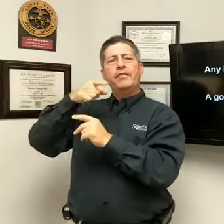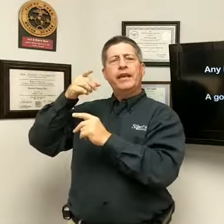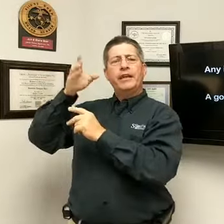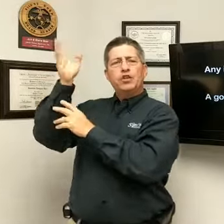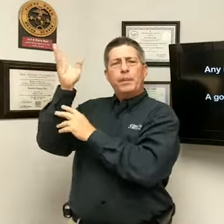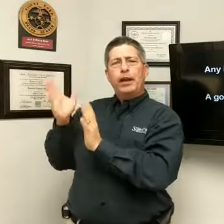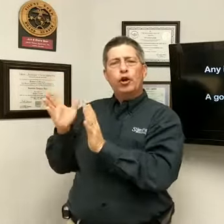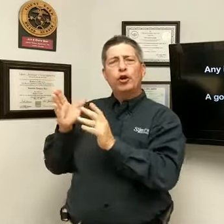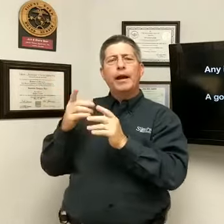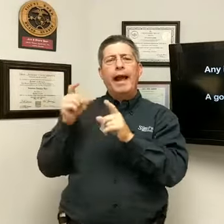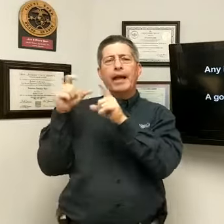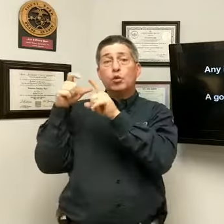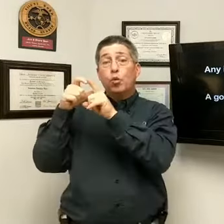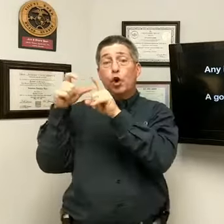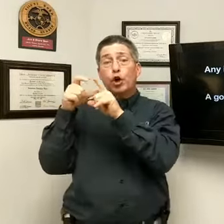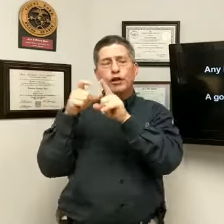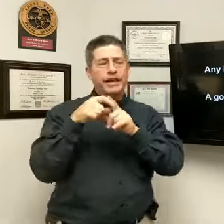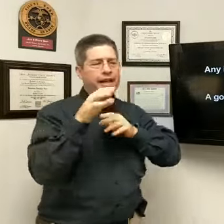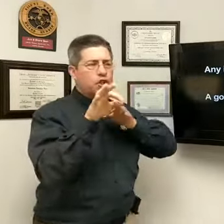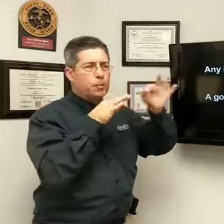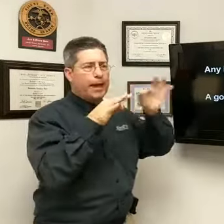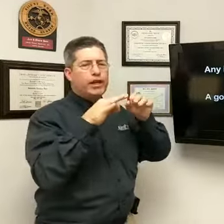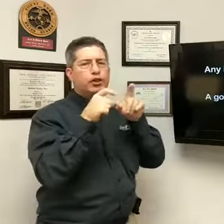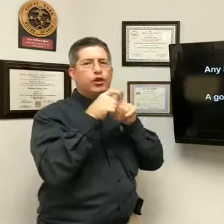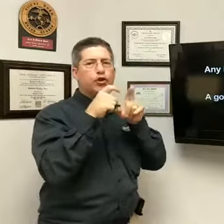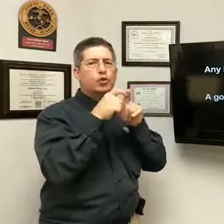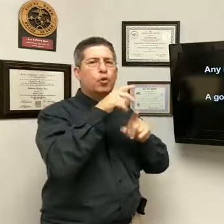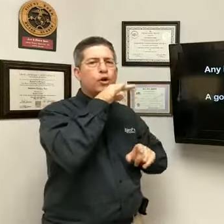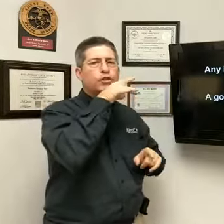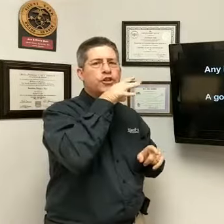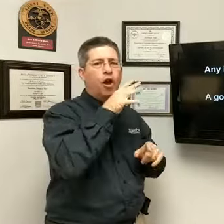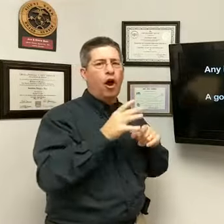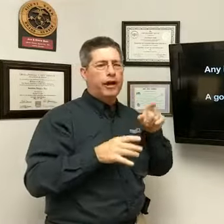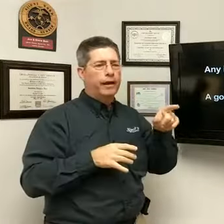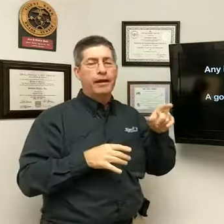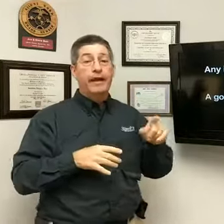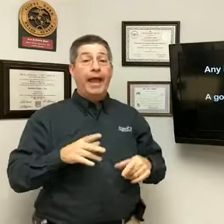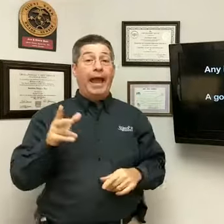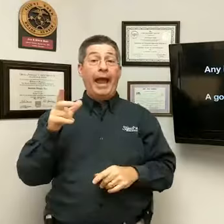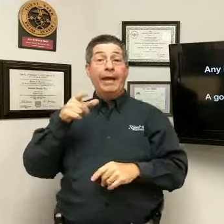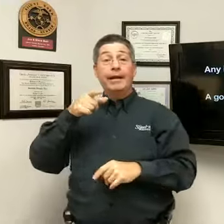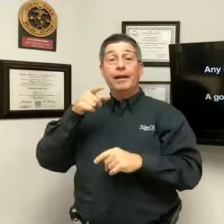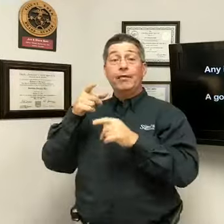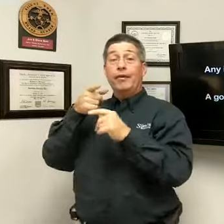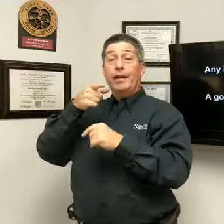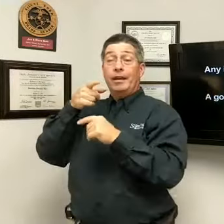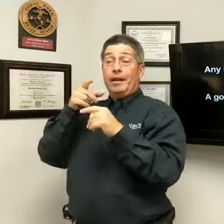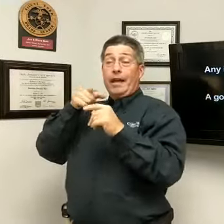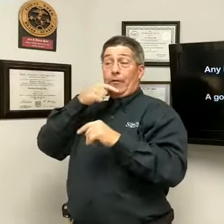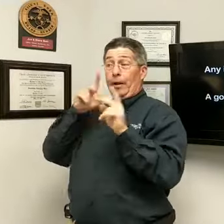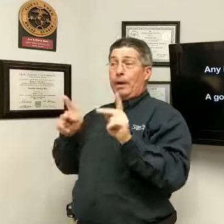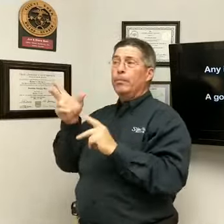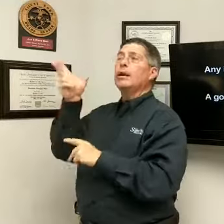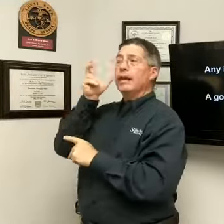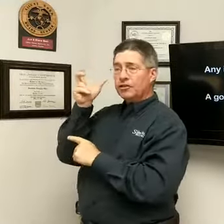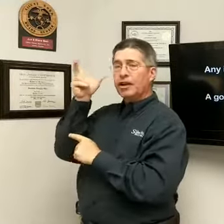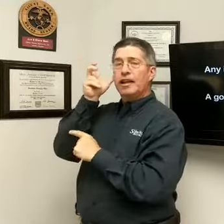the speaker has words, and he explains and uses words in talking. And the hearing people listen with